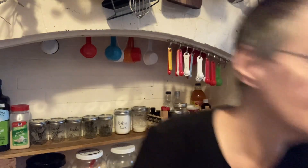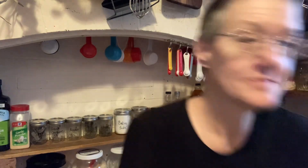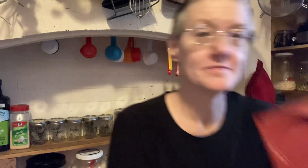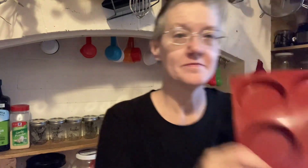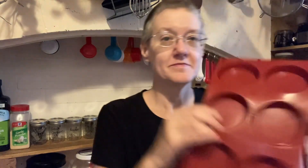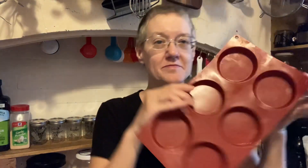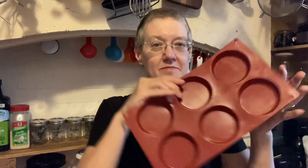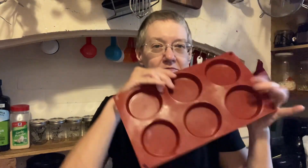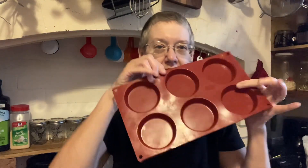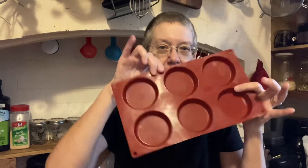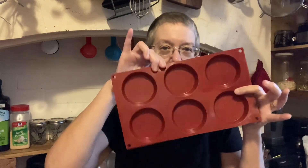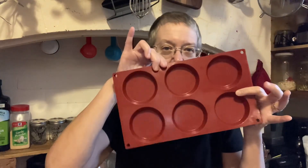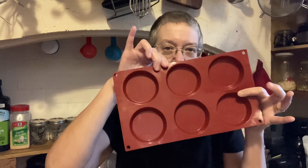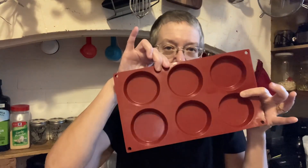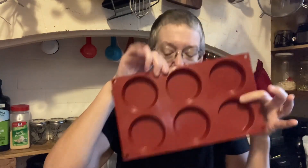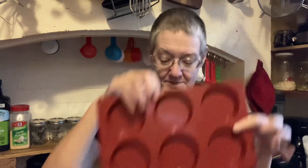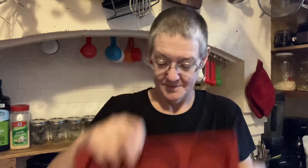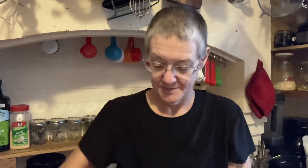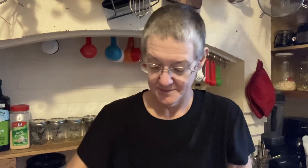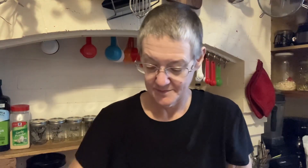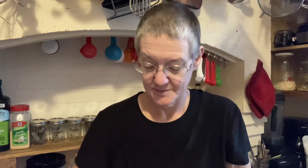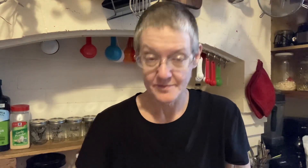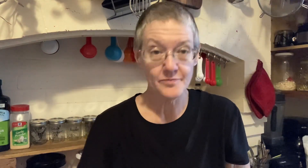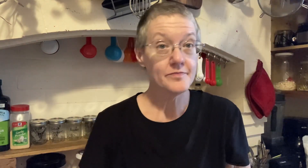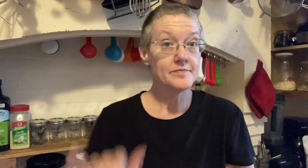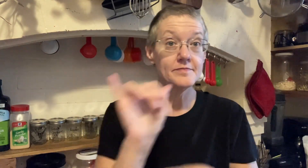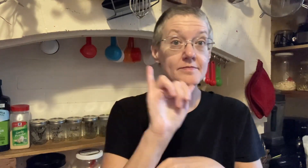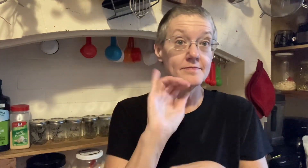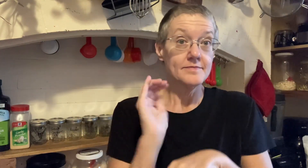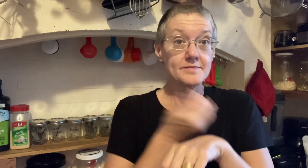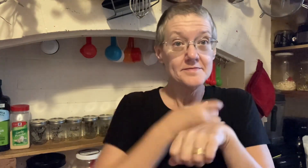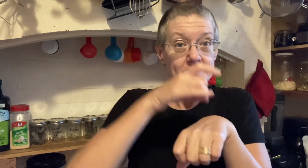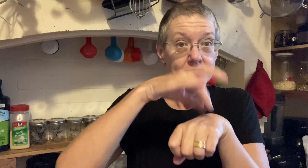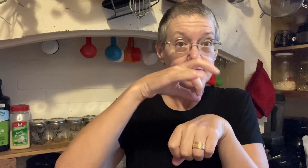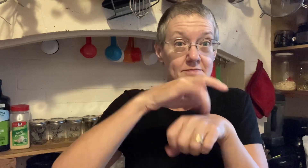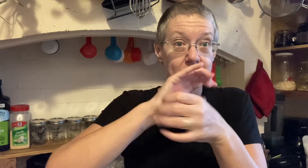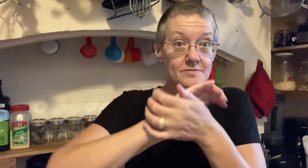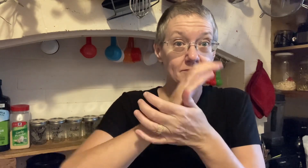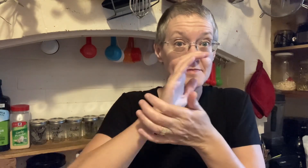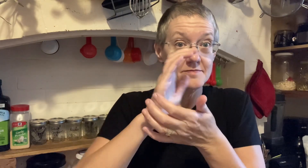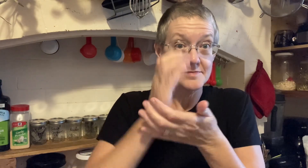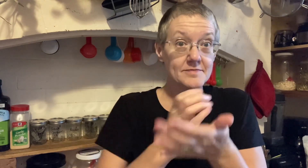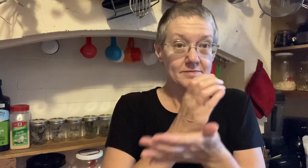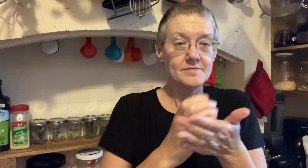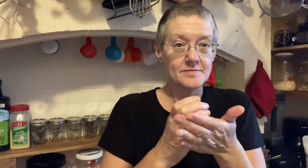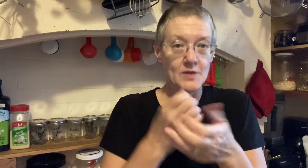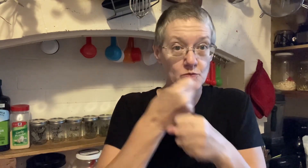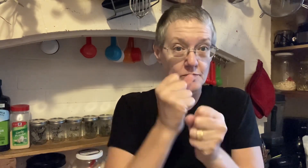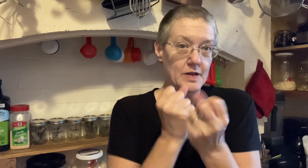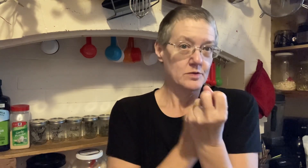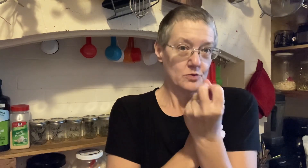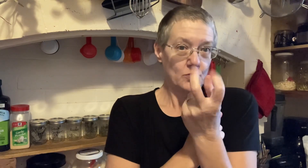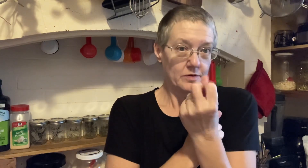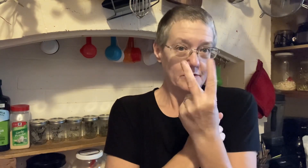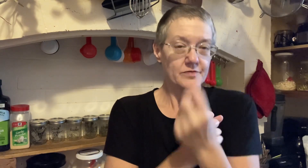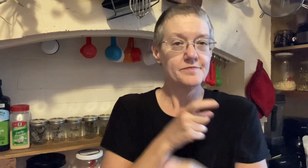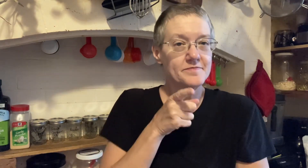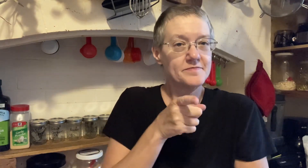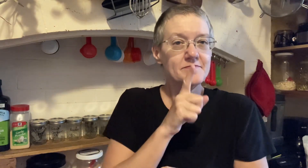used these silicone cups. Like our pumpkin cheesecakes, we made